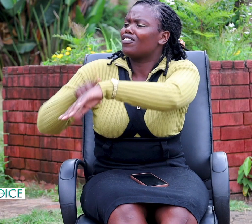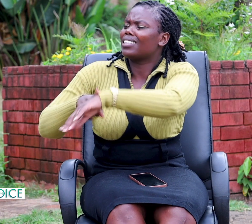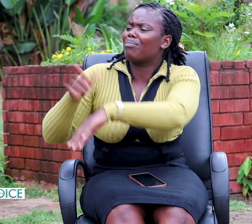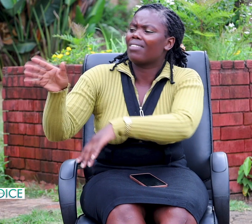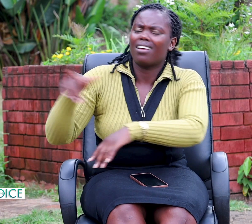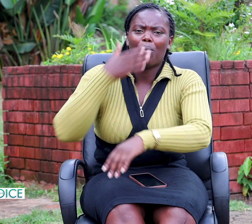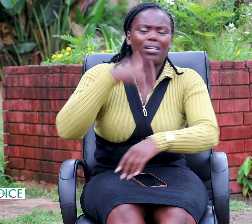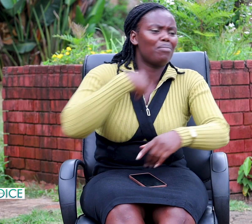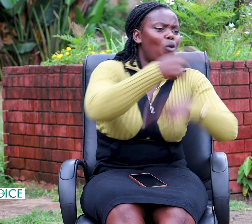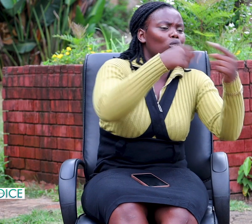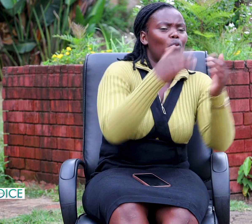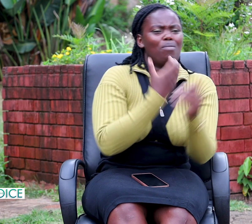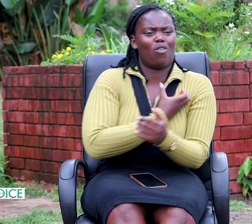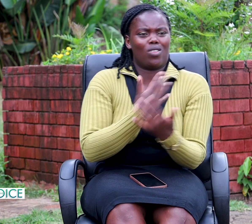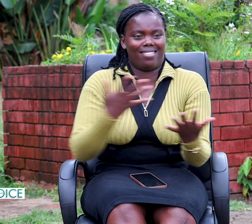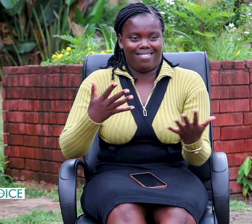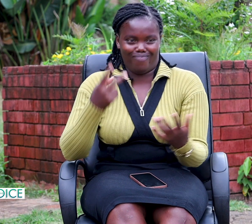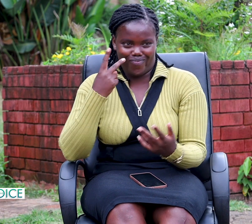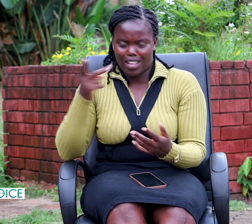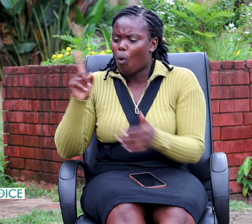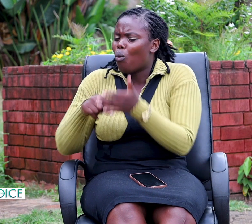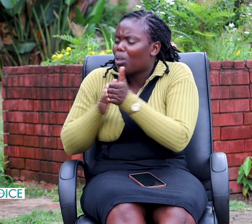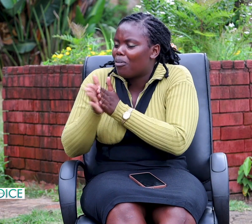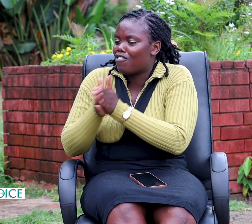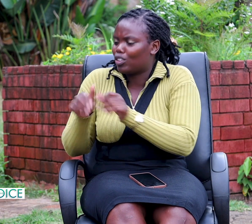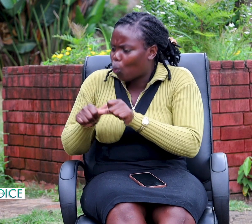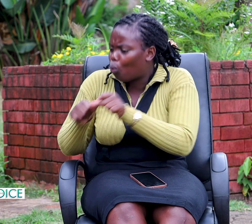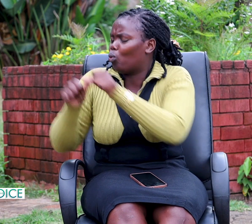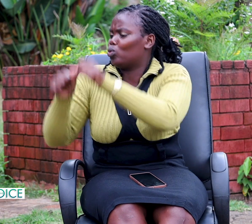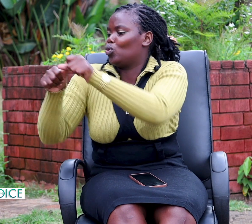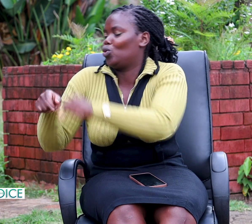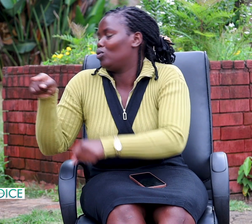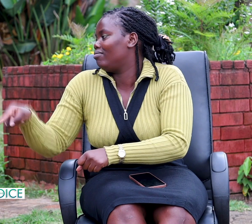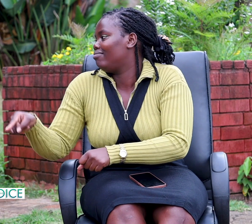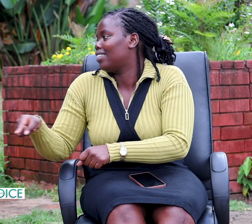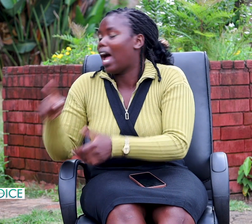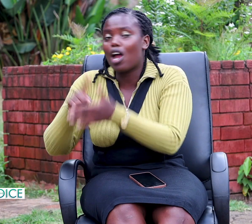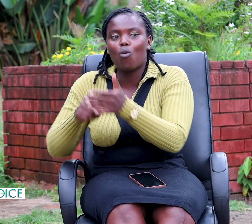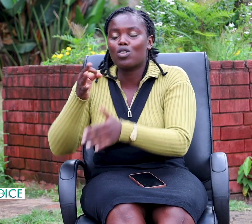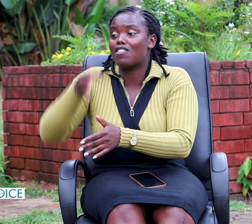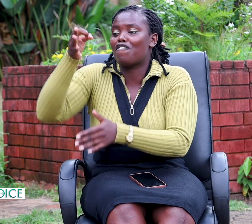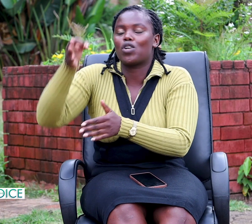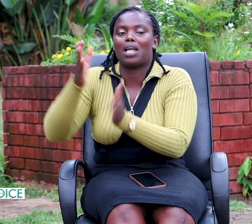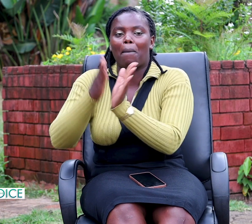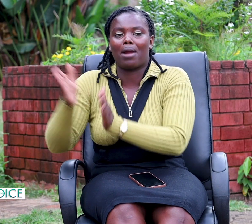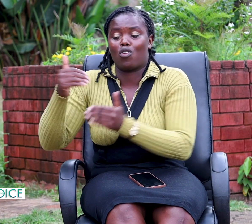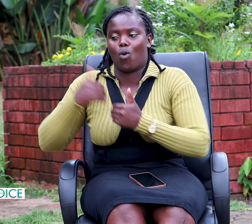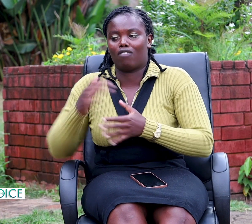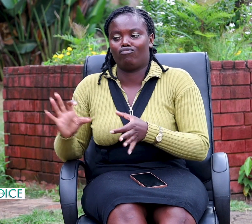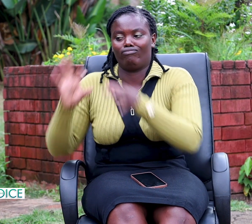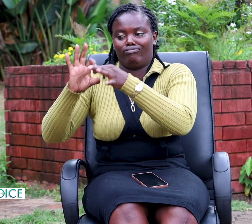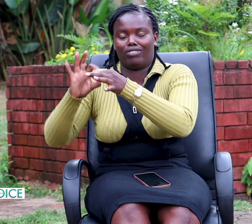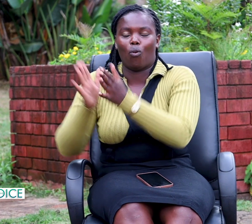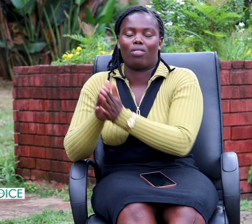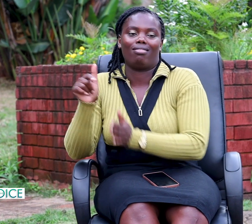school. What really motivated you even to join this program? What really motivated you or pushes you to